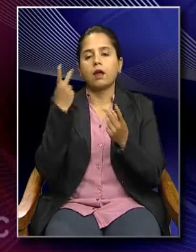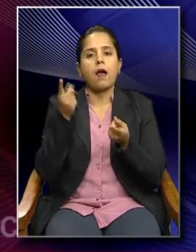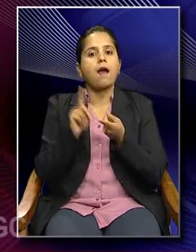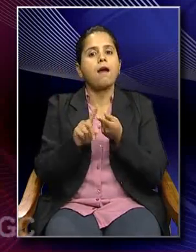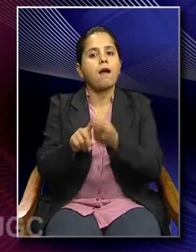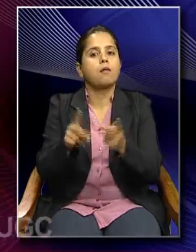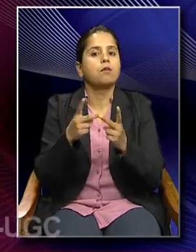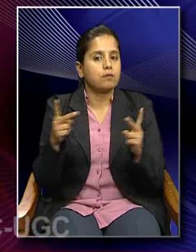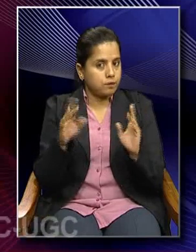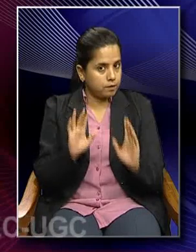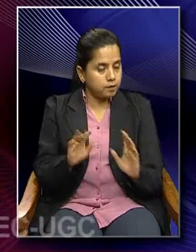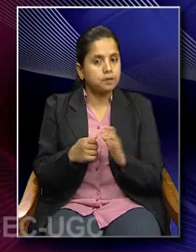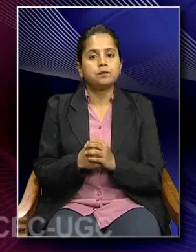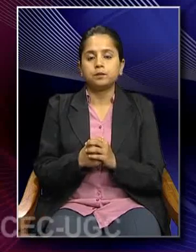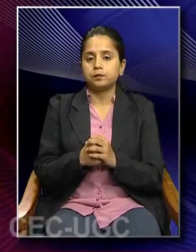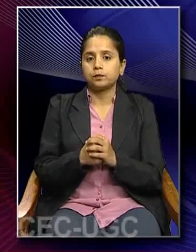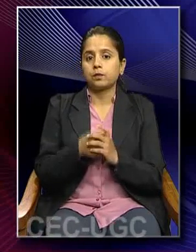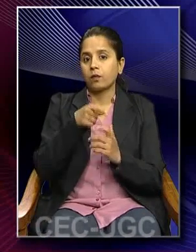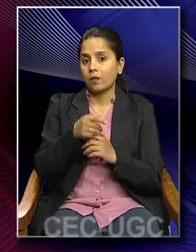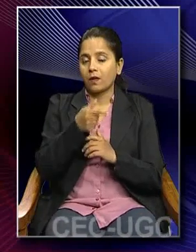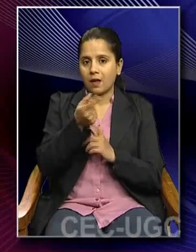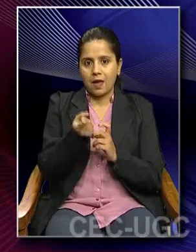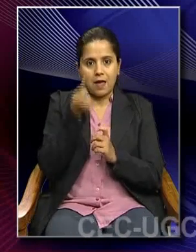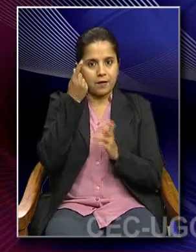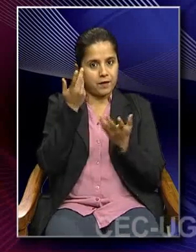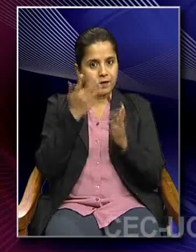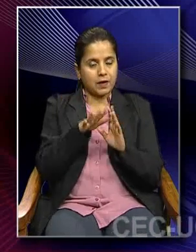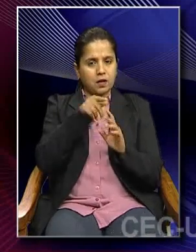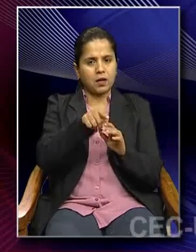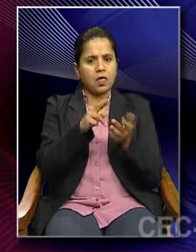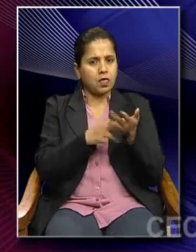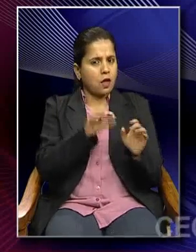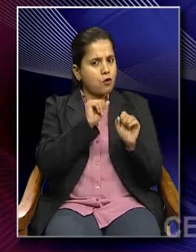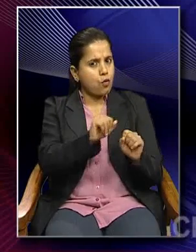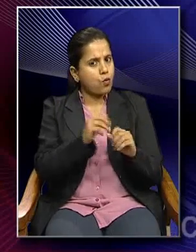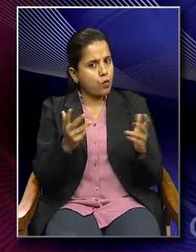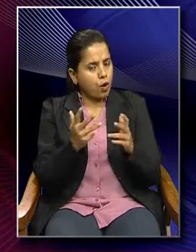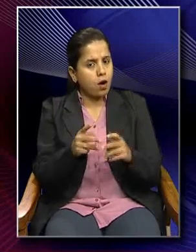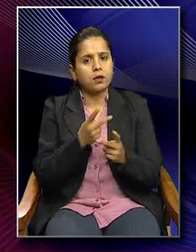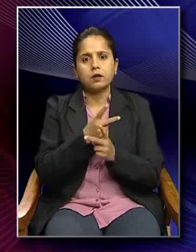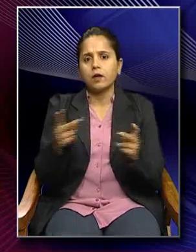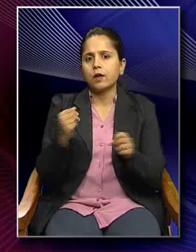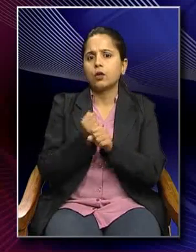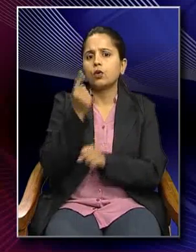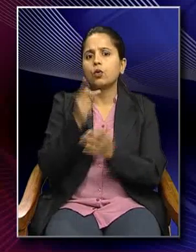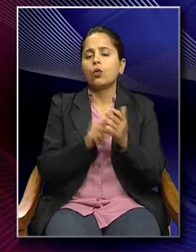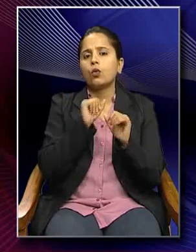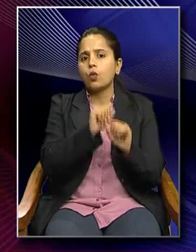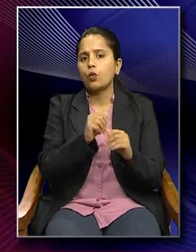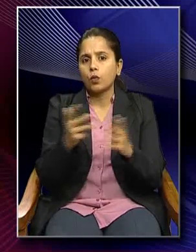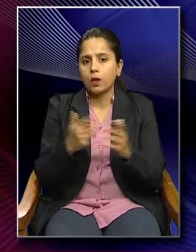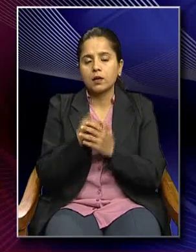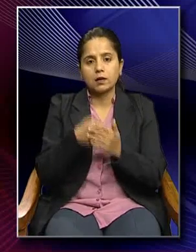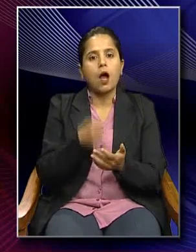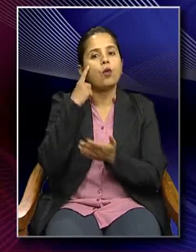place. Now, after understanding what is Prakriti, what are the various gunas of Prakriti, let us now